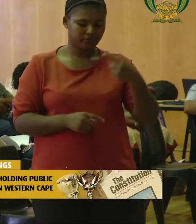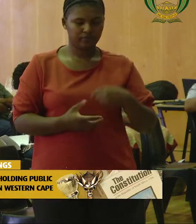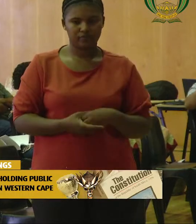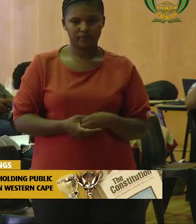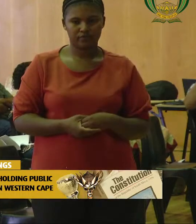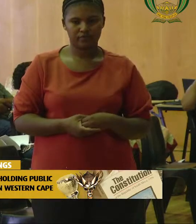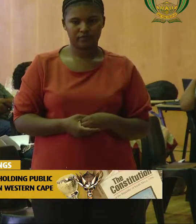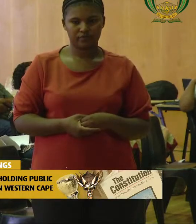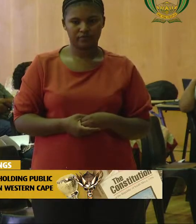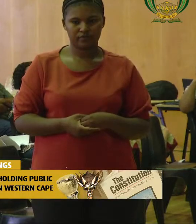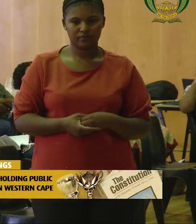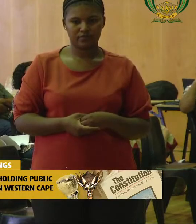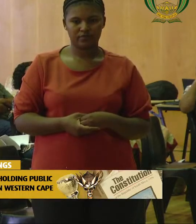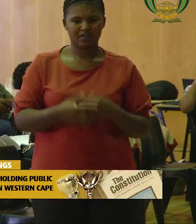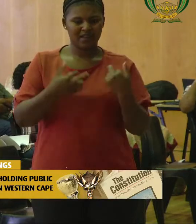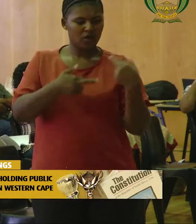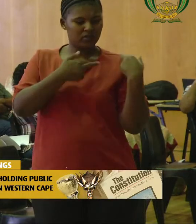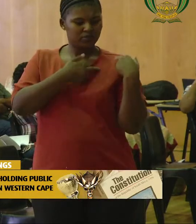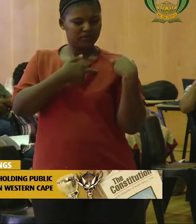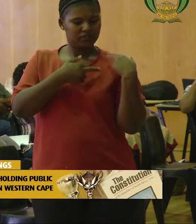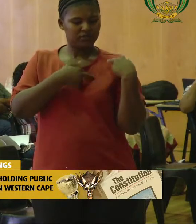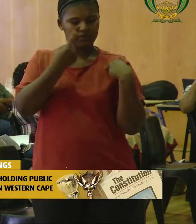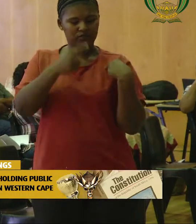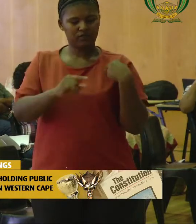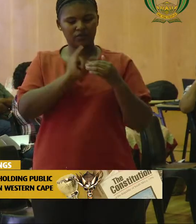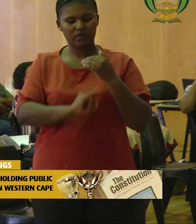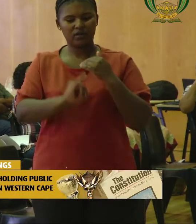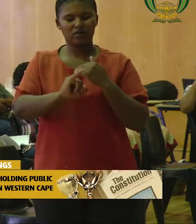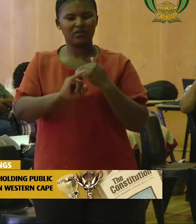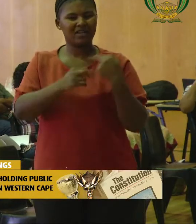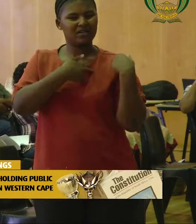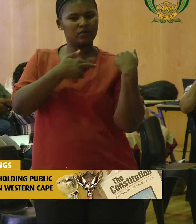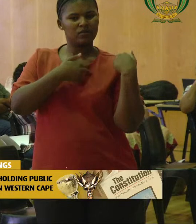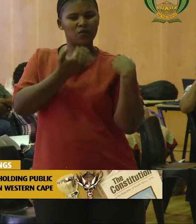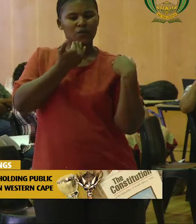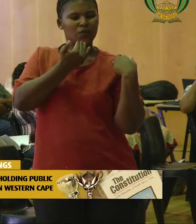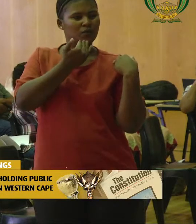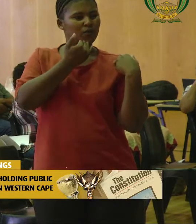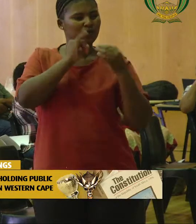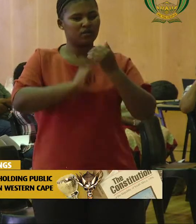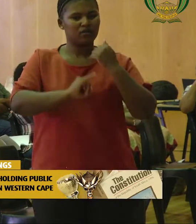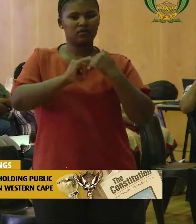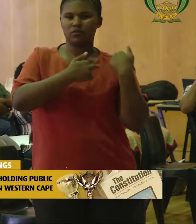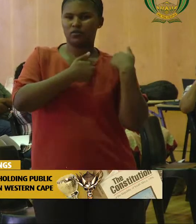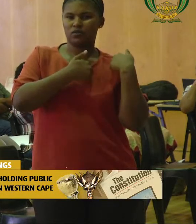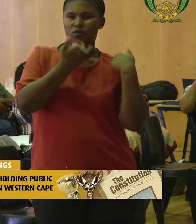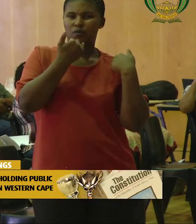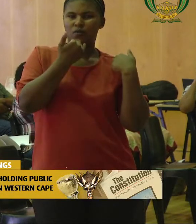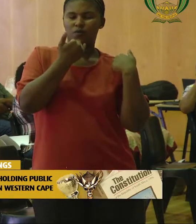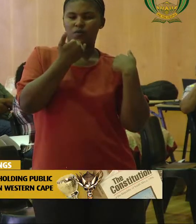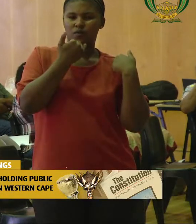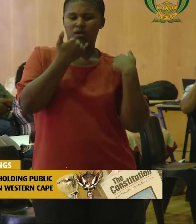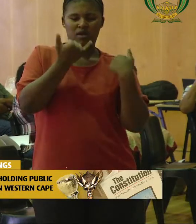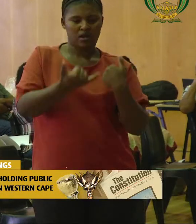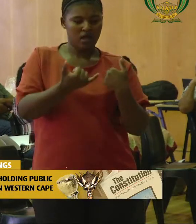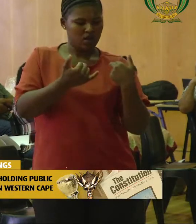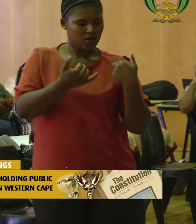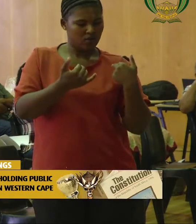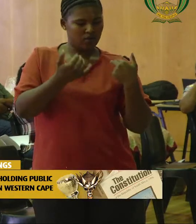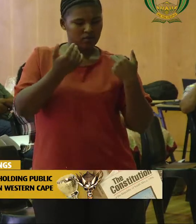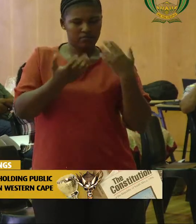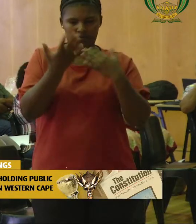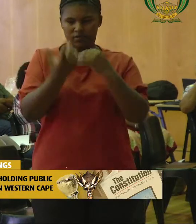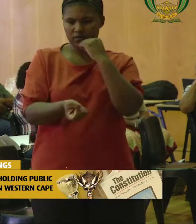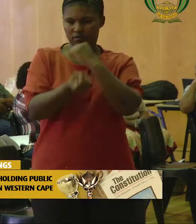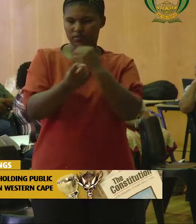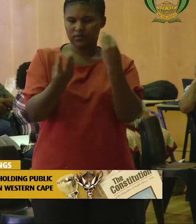the accountability of the independents. To who do they account to? To who do they go back and say, now,